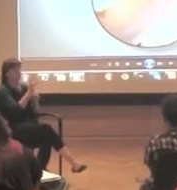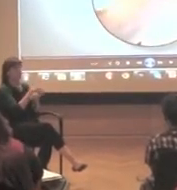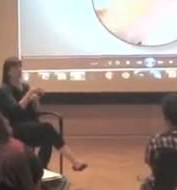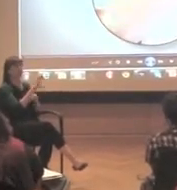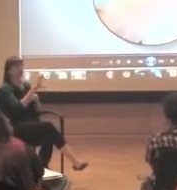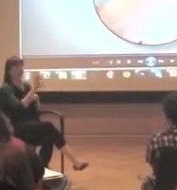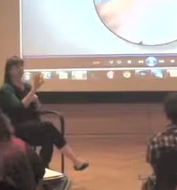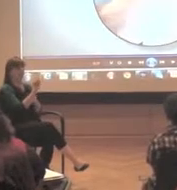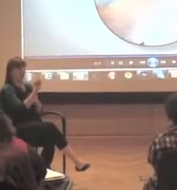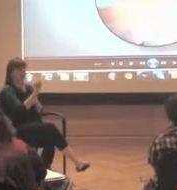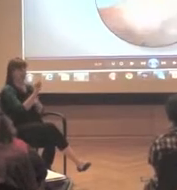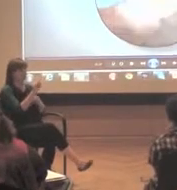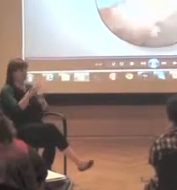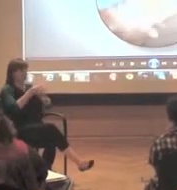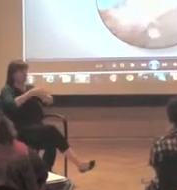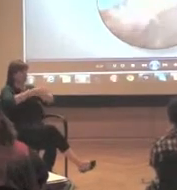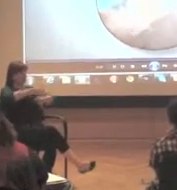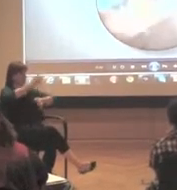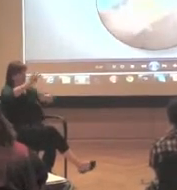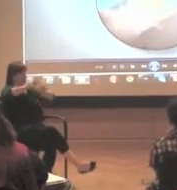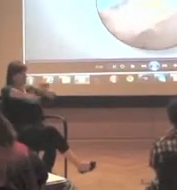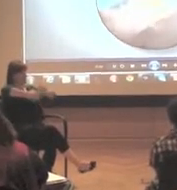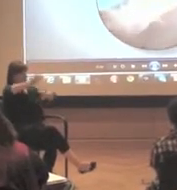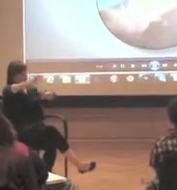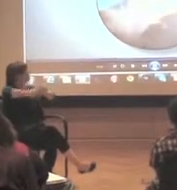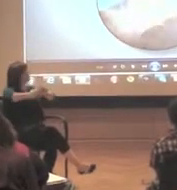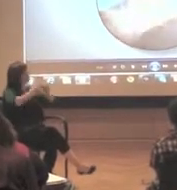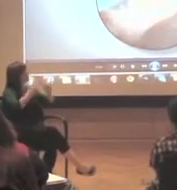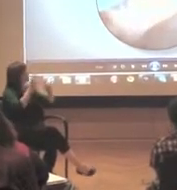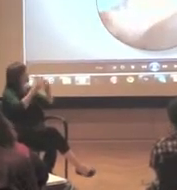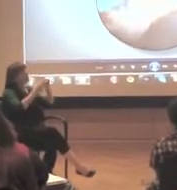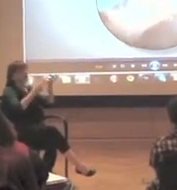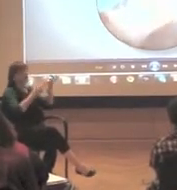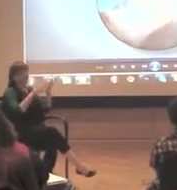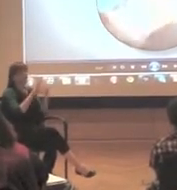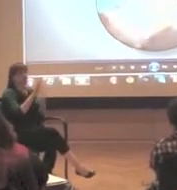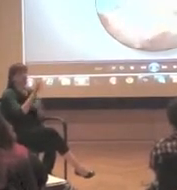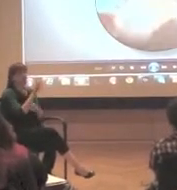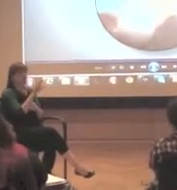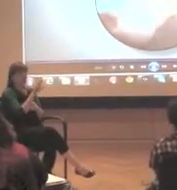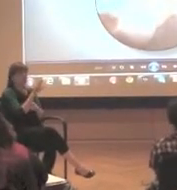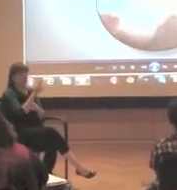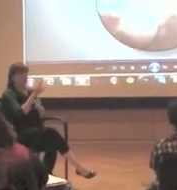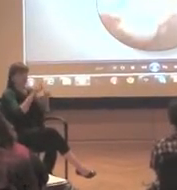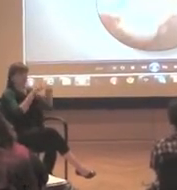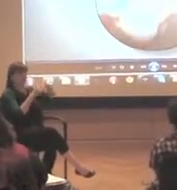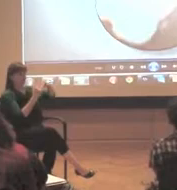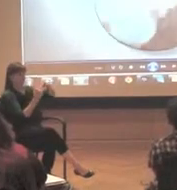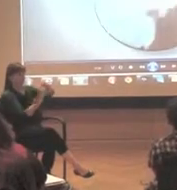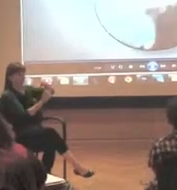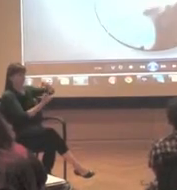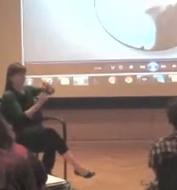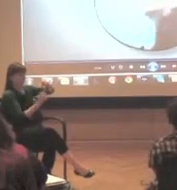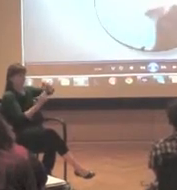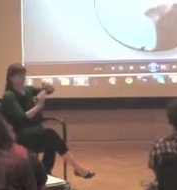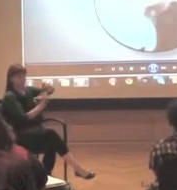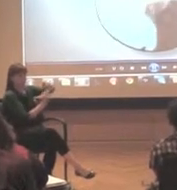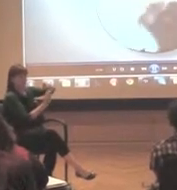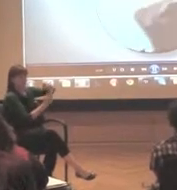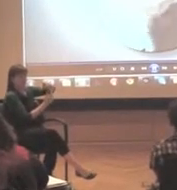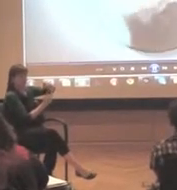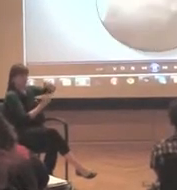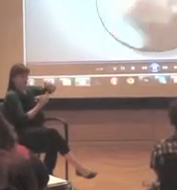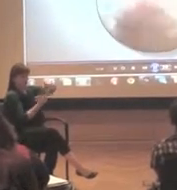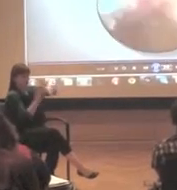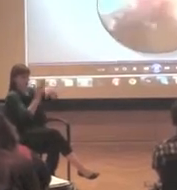then we go around, and it's called cauterization. It's a fancy medical burning. And then we go around and burn that